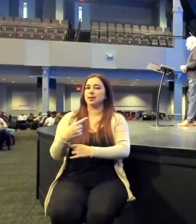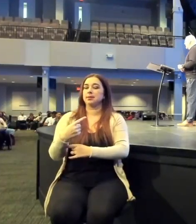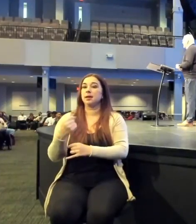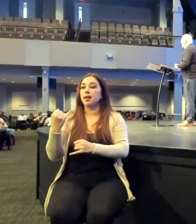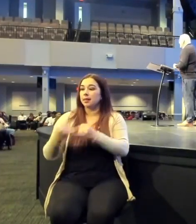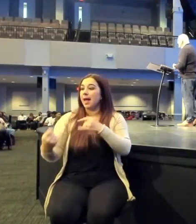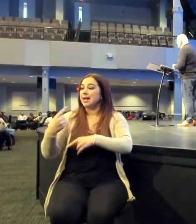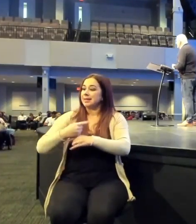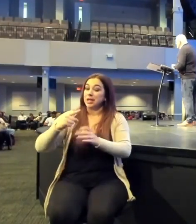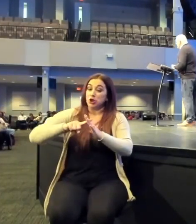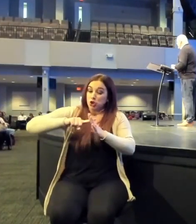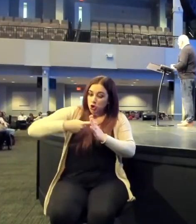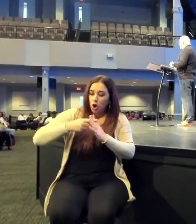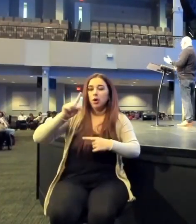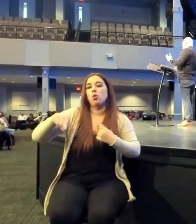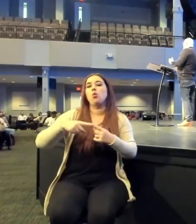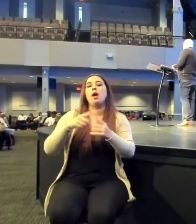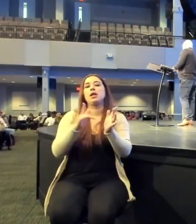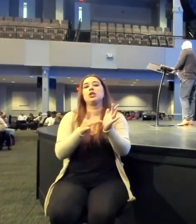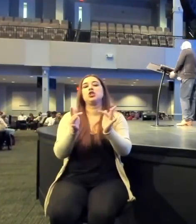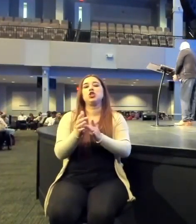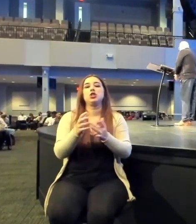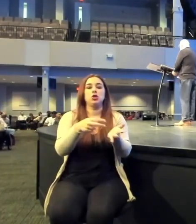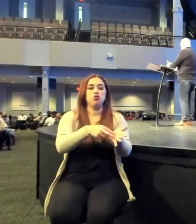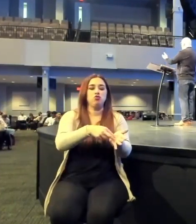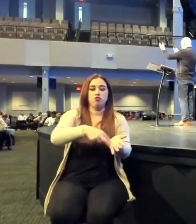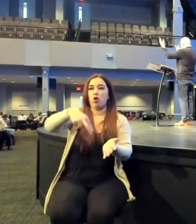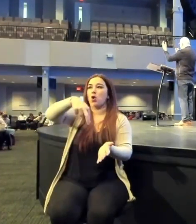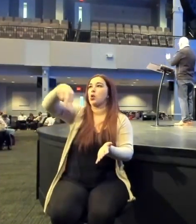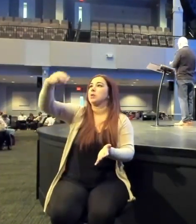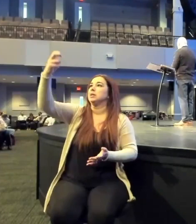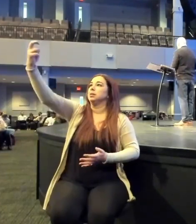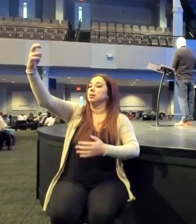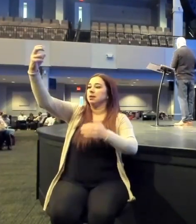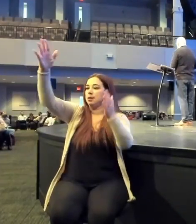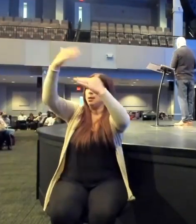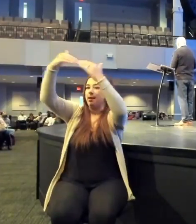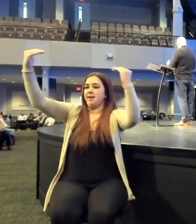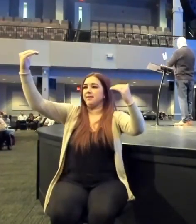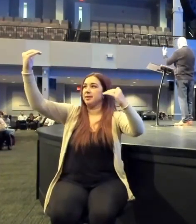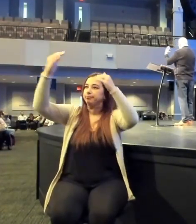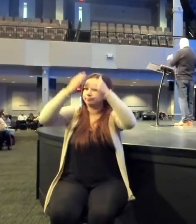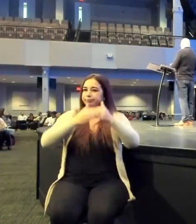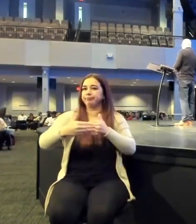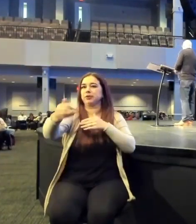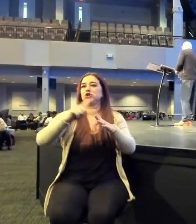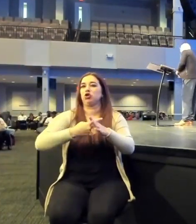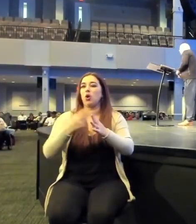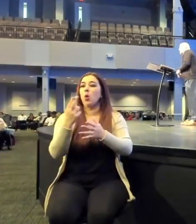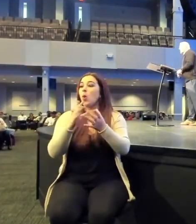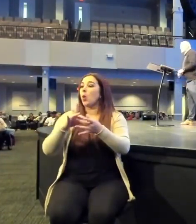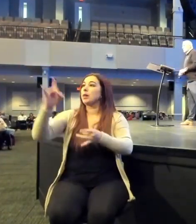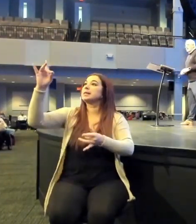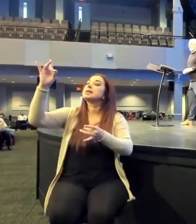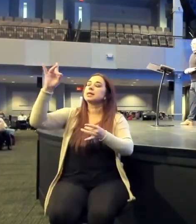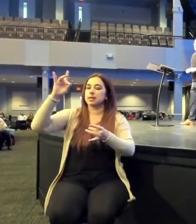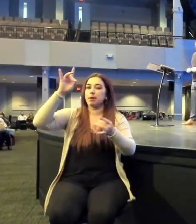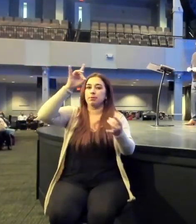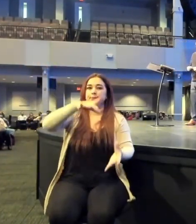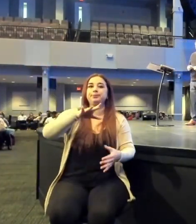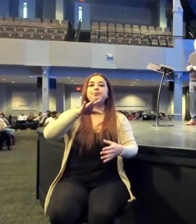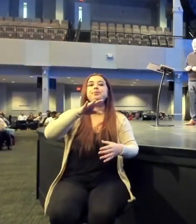days started when Jesus rose from the grave and ascended back to heaven. The Holy Spirit was poured out upon the church at the